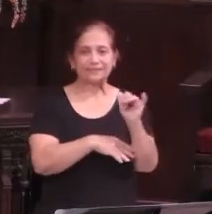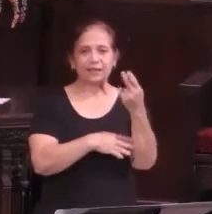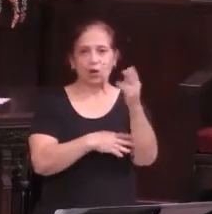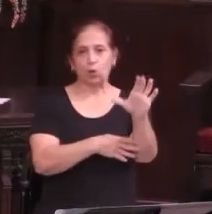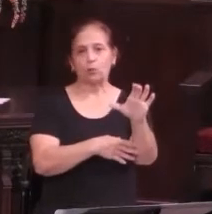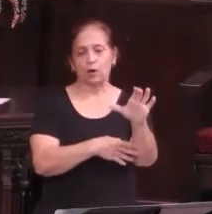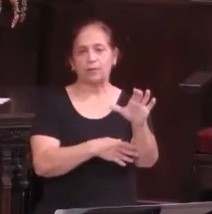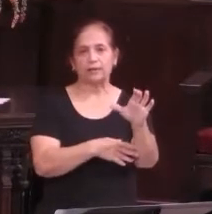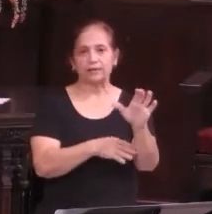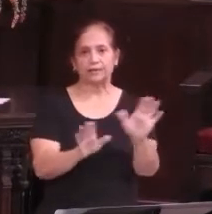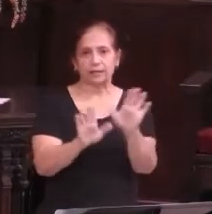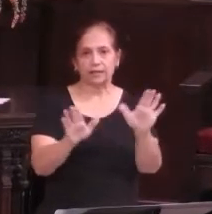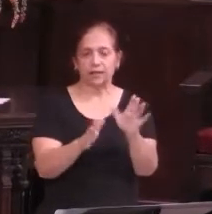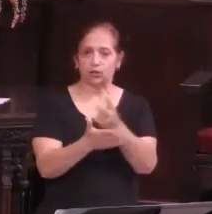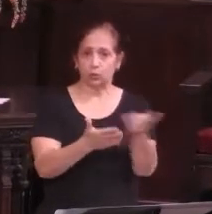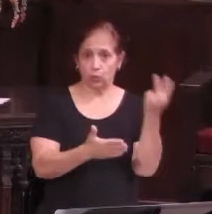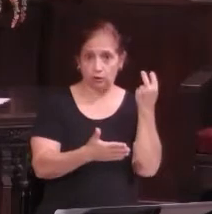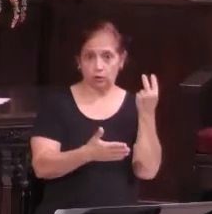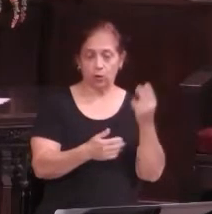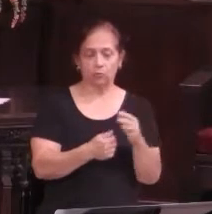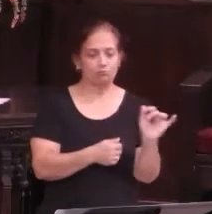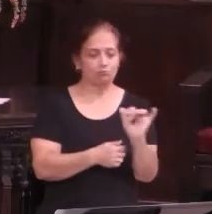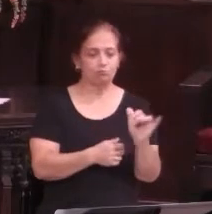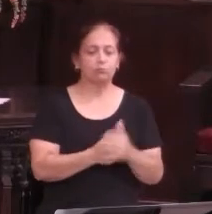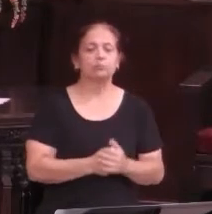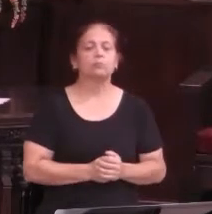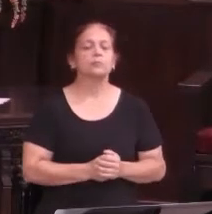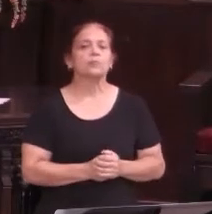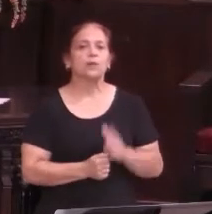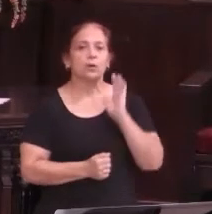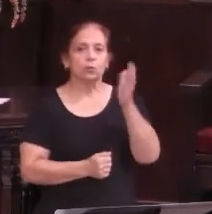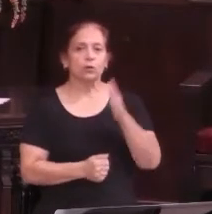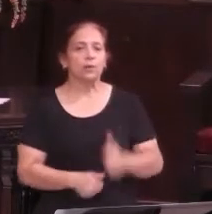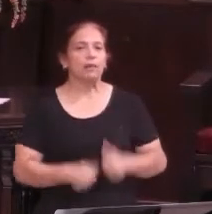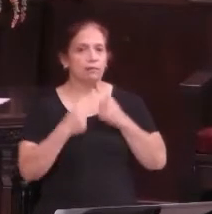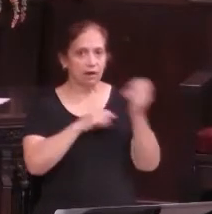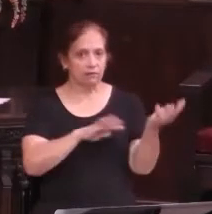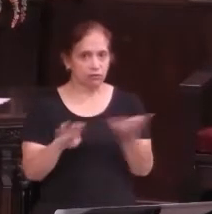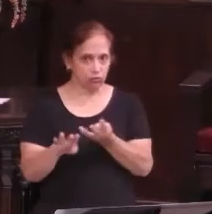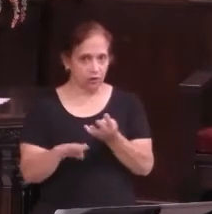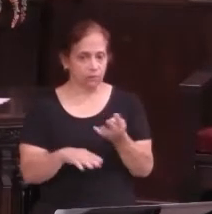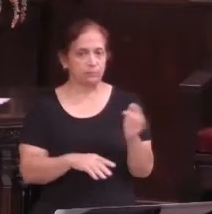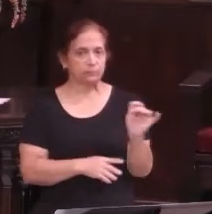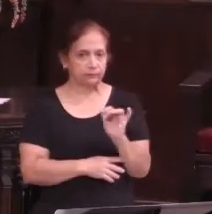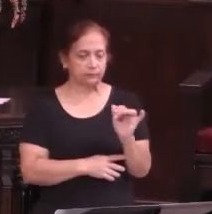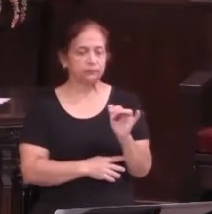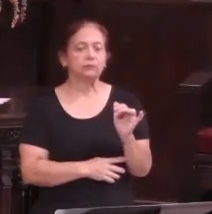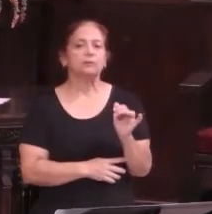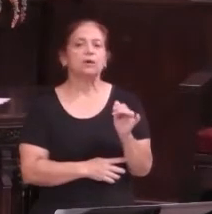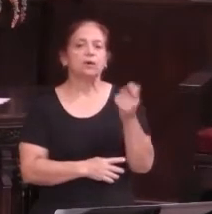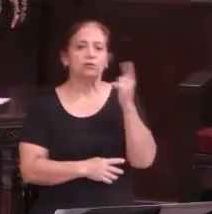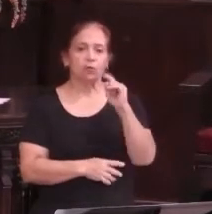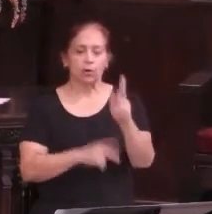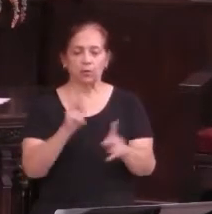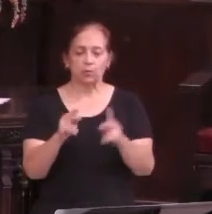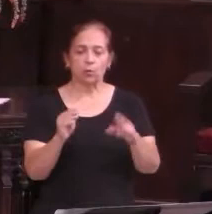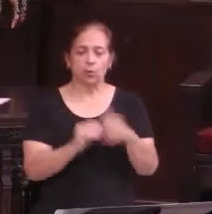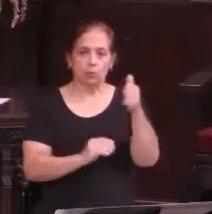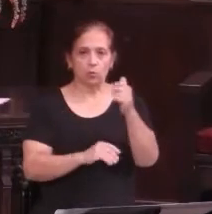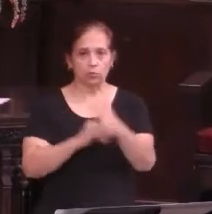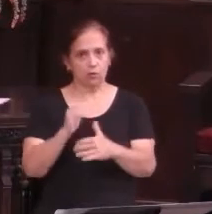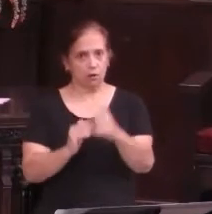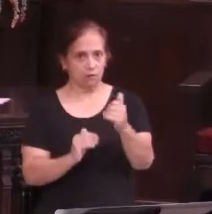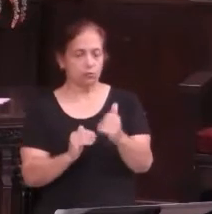just 2 weeks ago. We will be live streaming the service for those who are most comfortable with